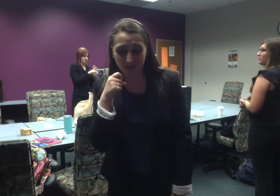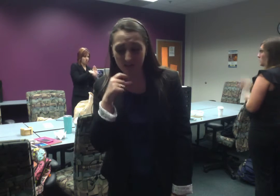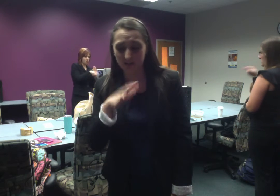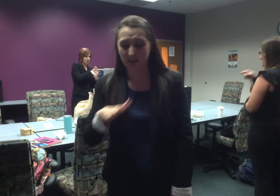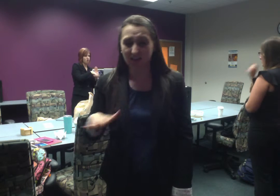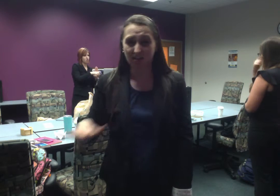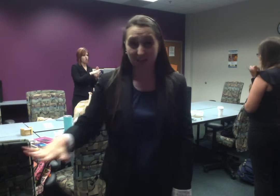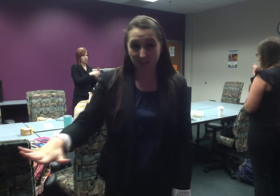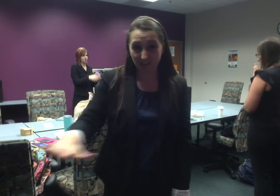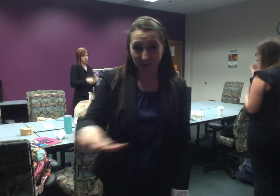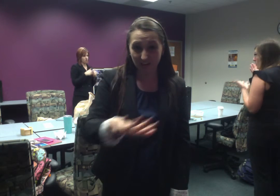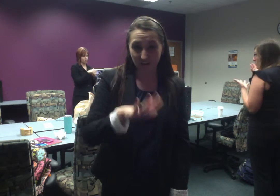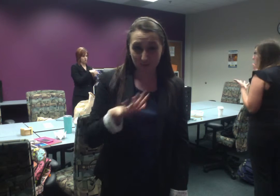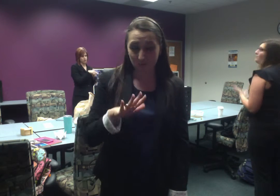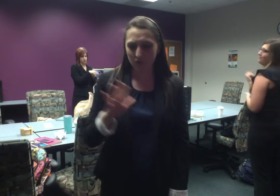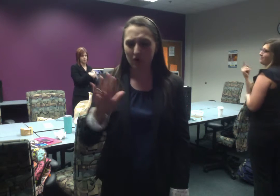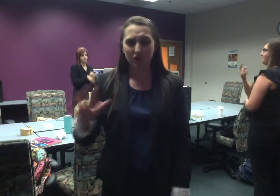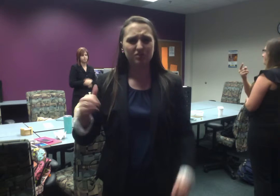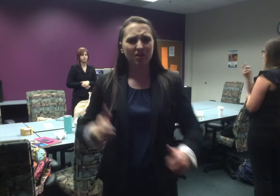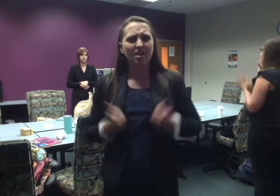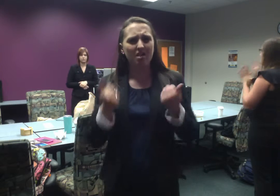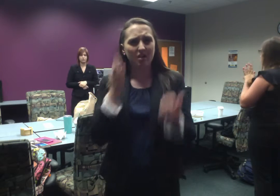This is Georgia. There's Georgia.